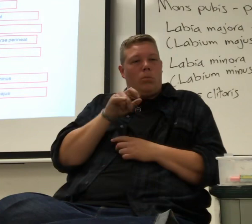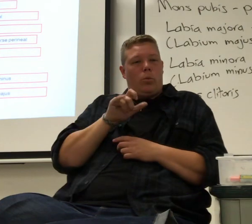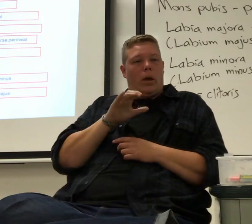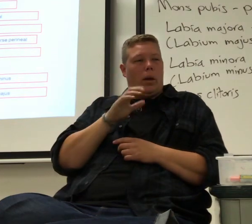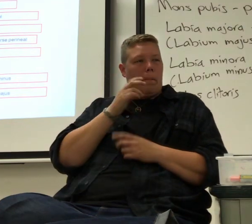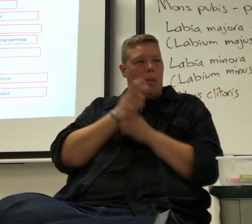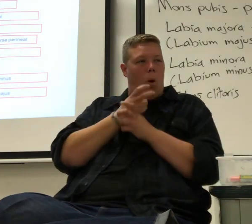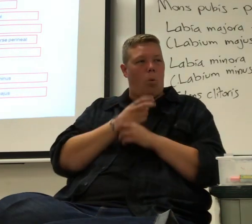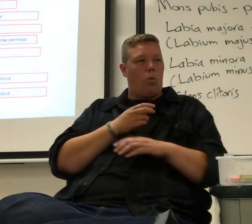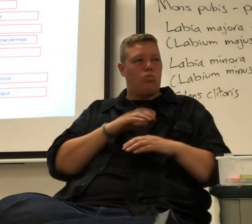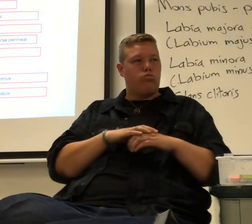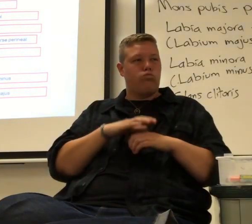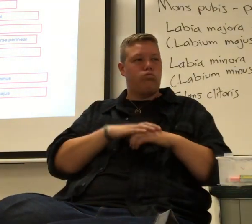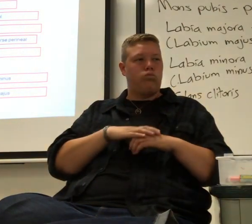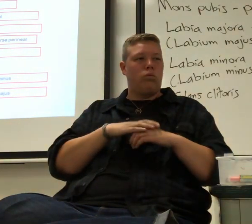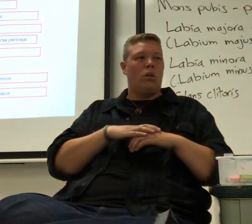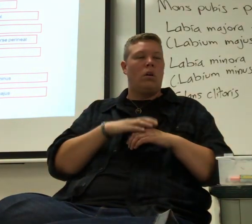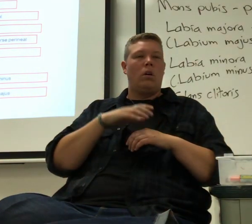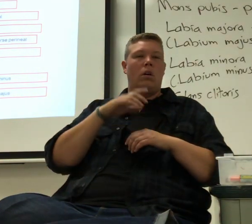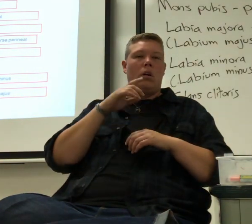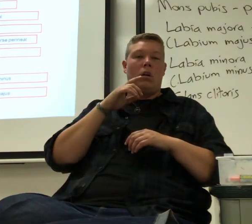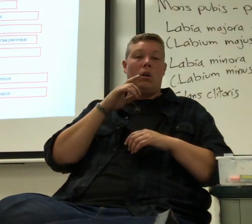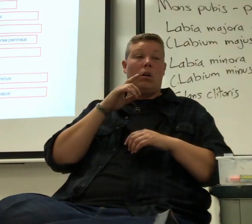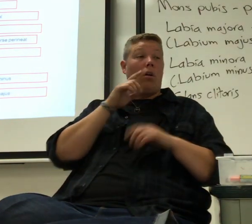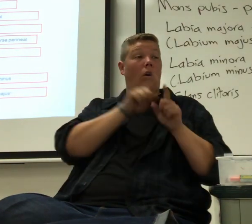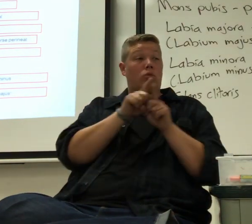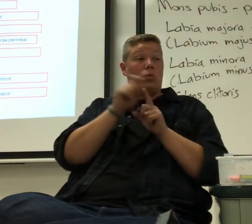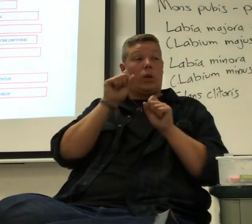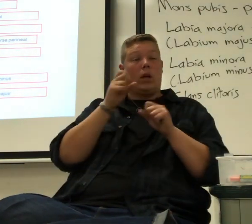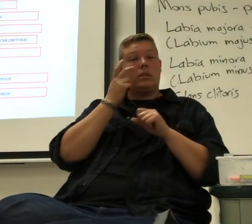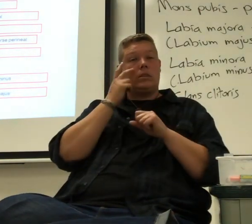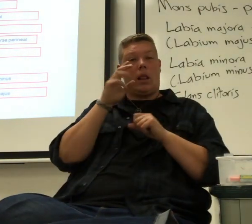middle. You also can see the labia,